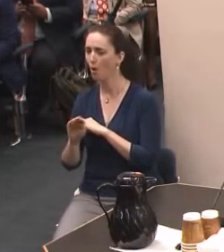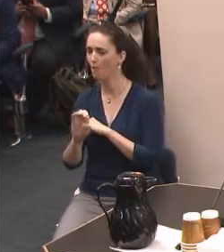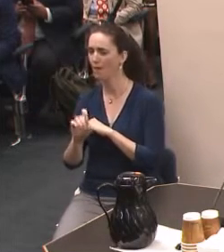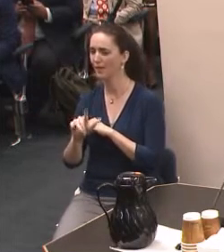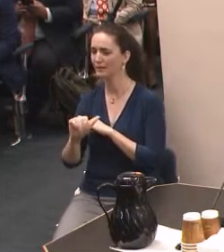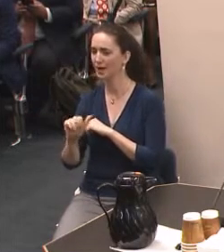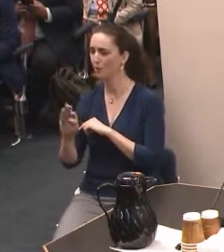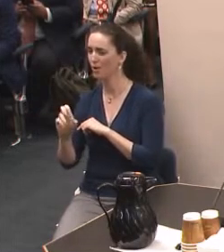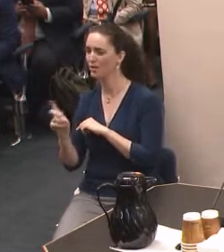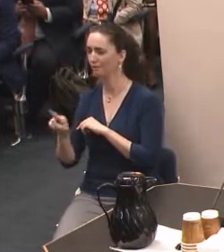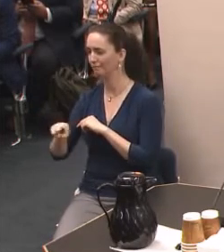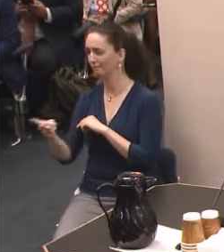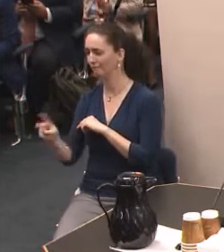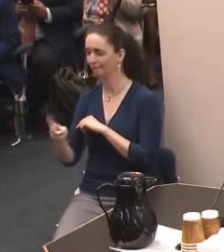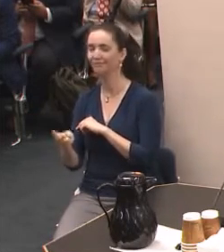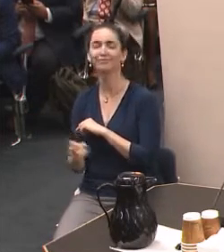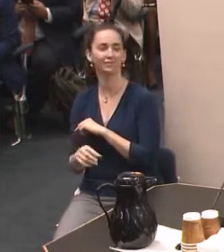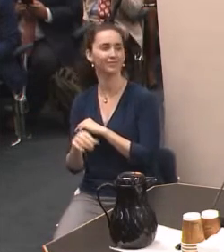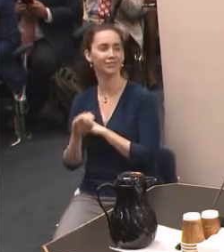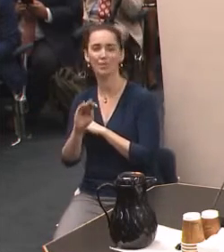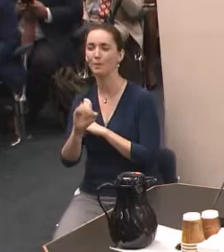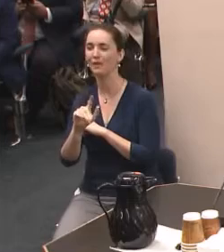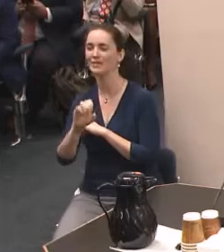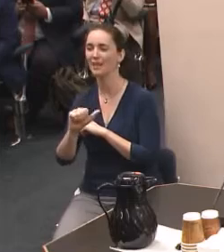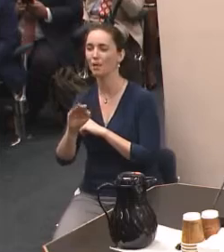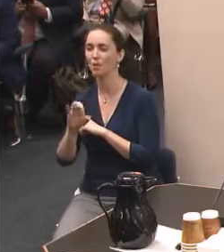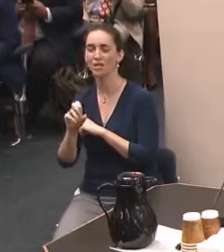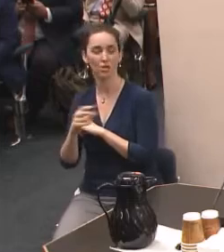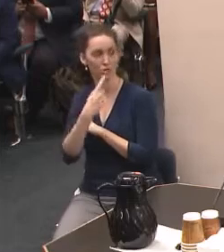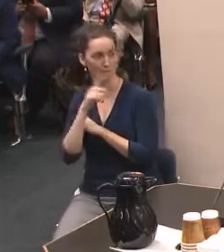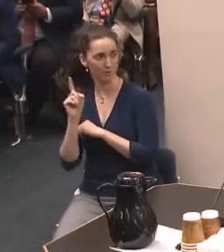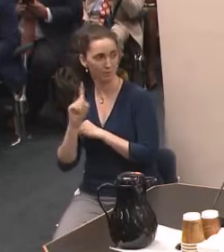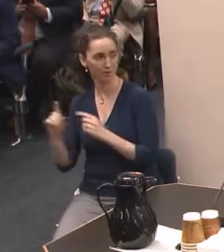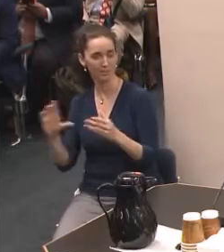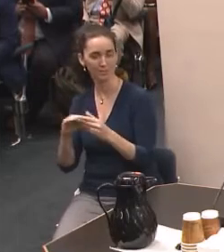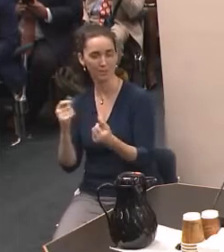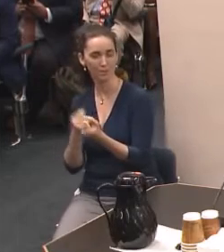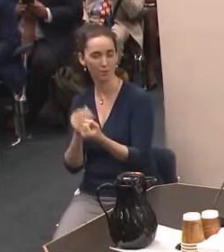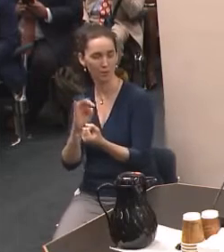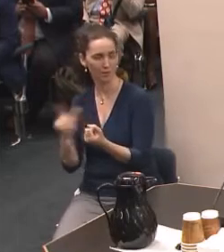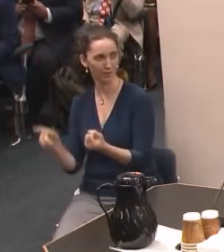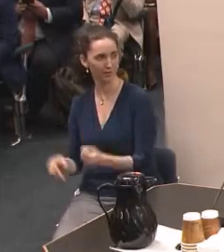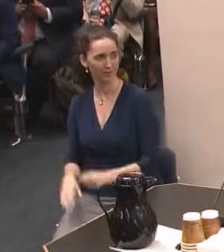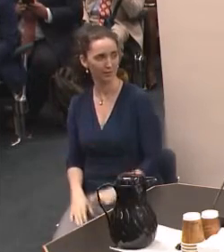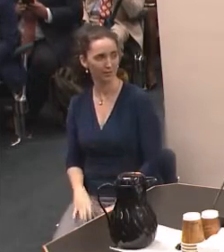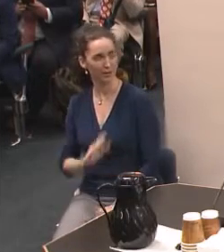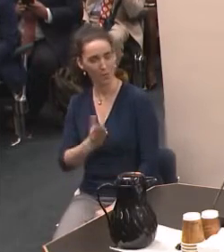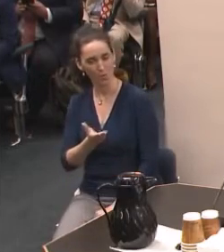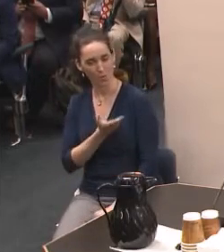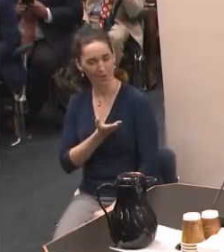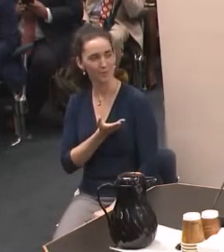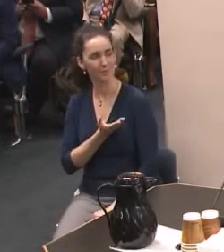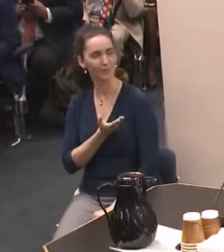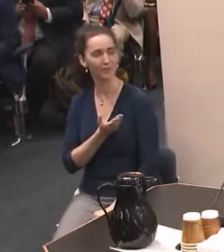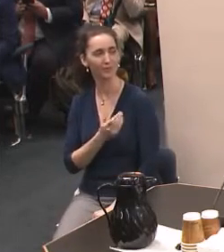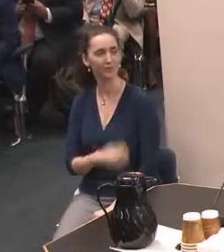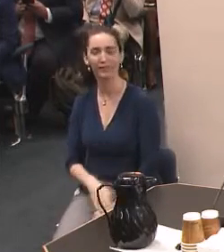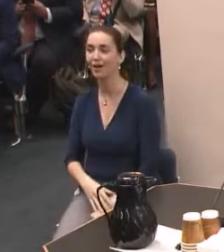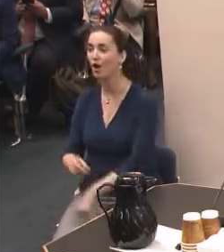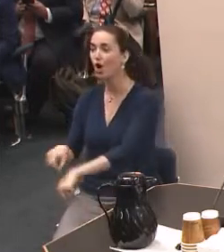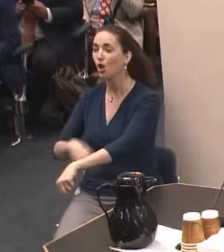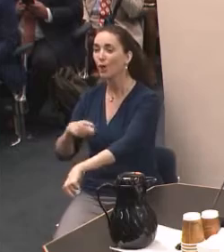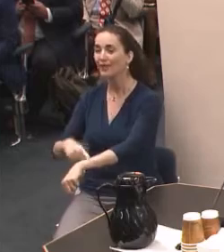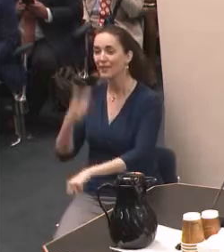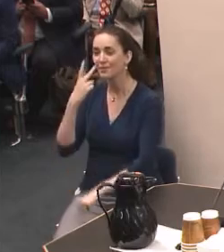Melissa Brandy. If you would come forward, would like to speak on behalf of the bill. Welcome to the committee. Long time no